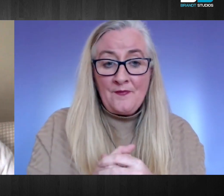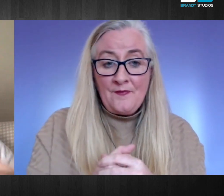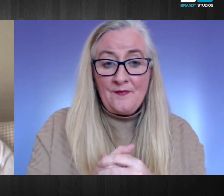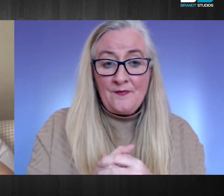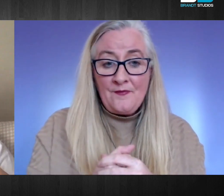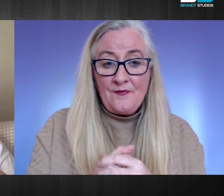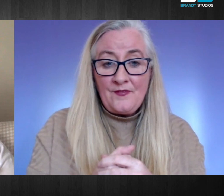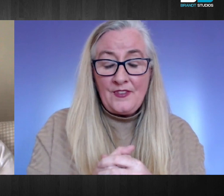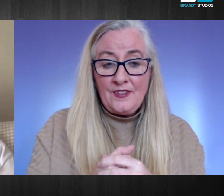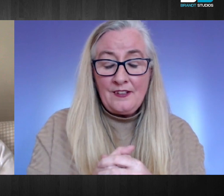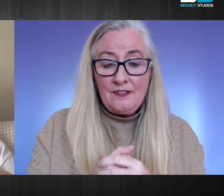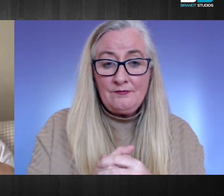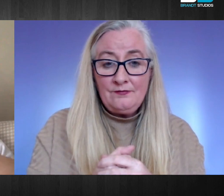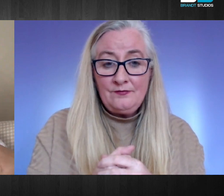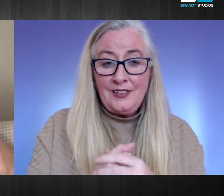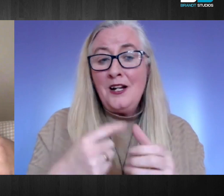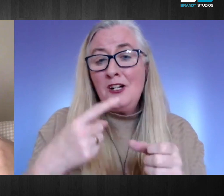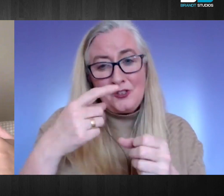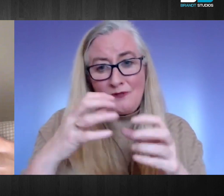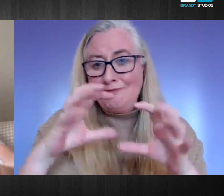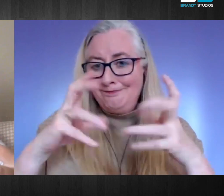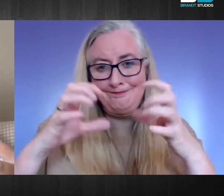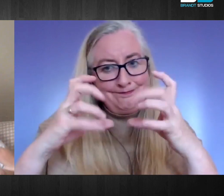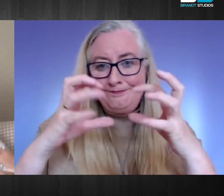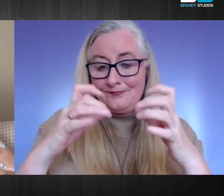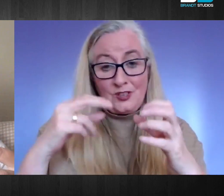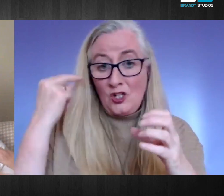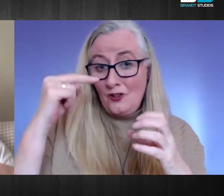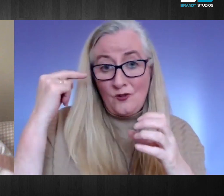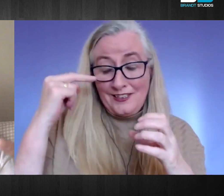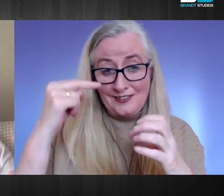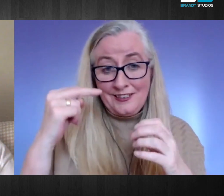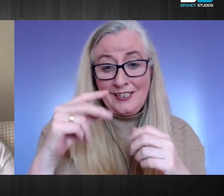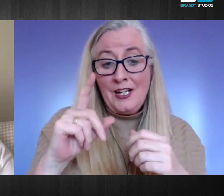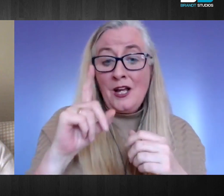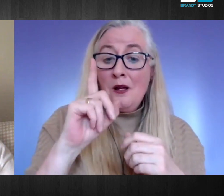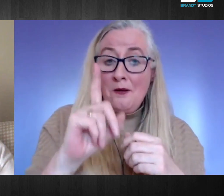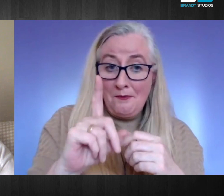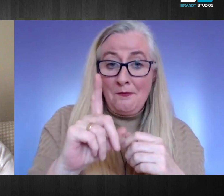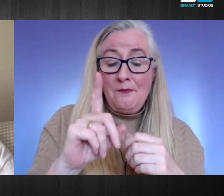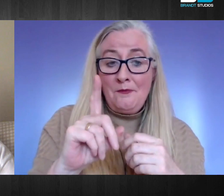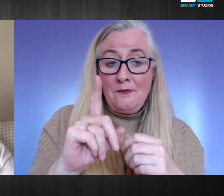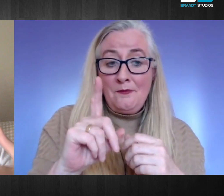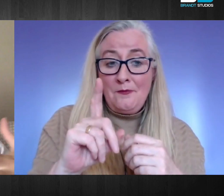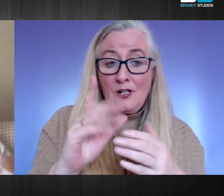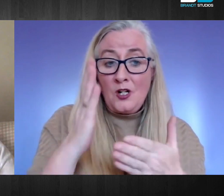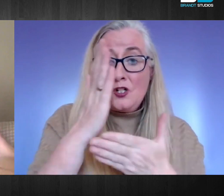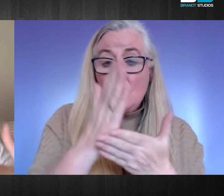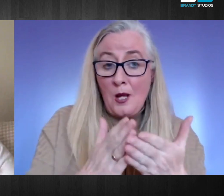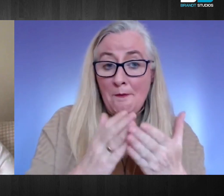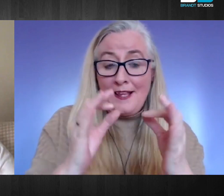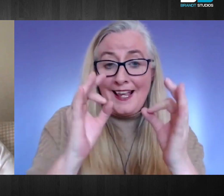course. So that's a big challenge as well. So there are some excellent examples of